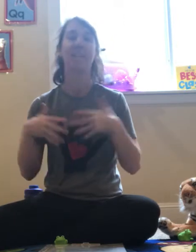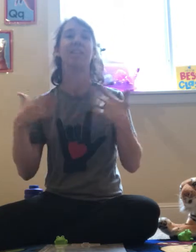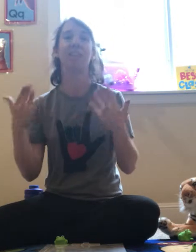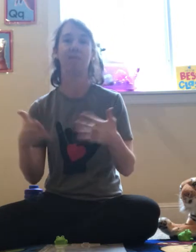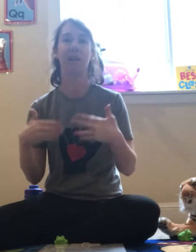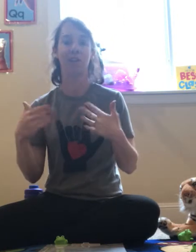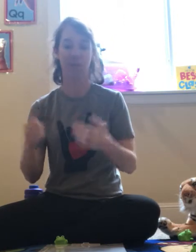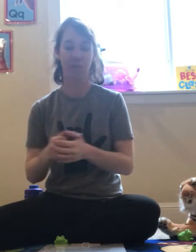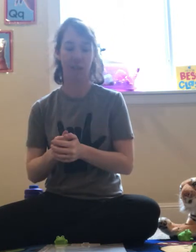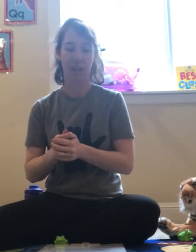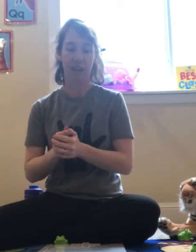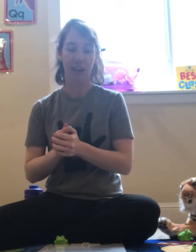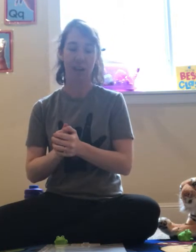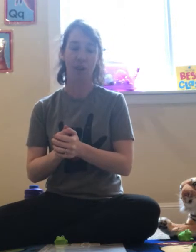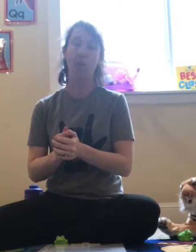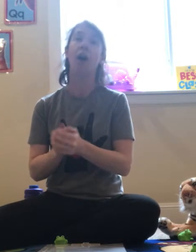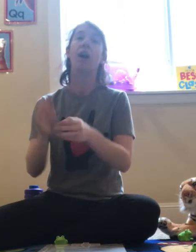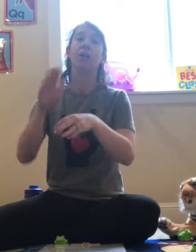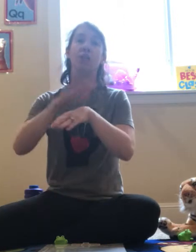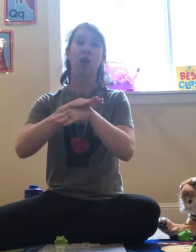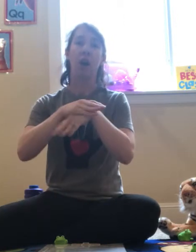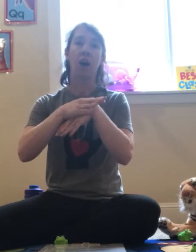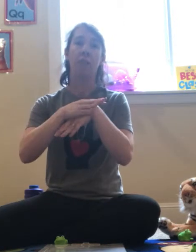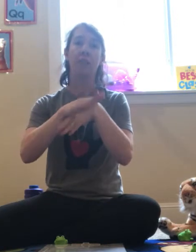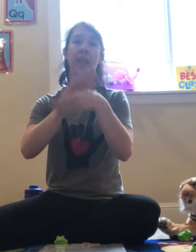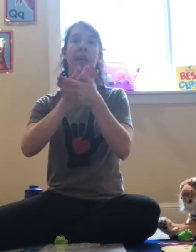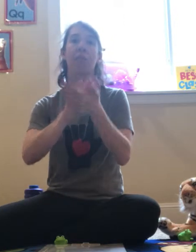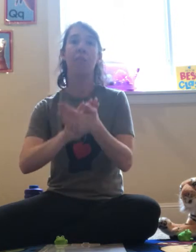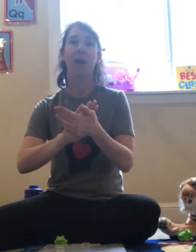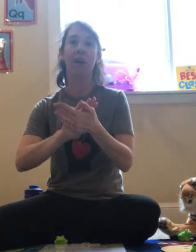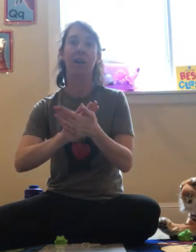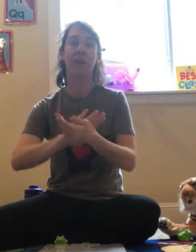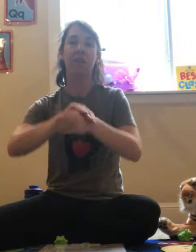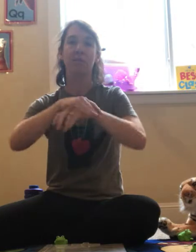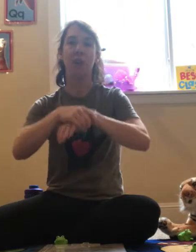to give them that tune. And I go, tops and bottoms,